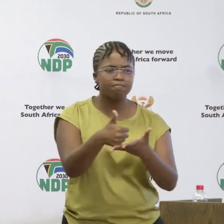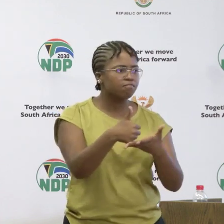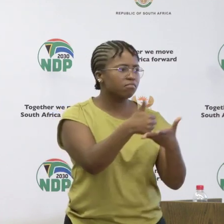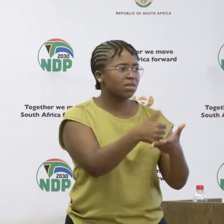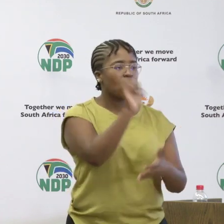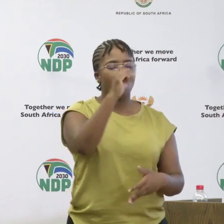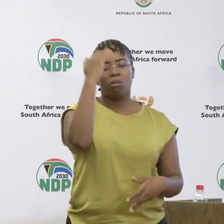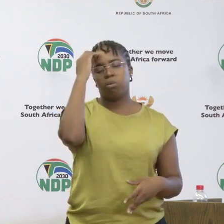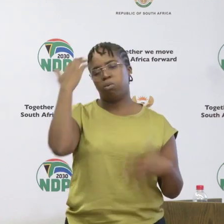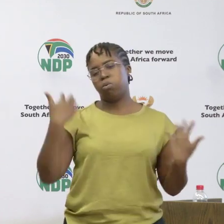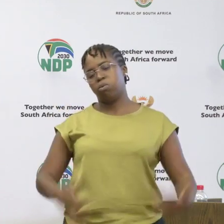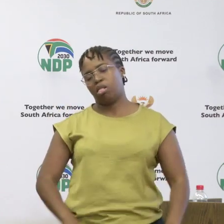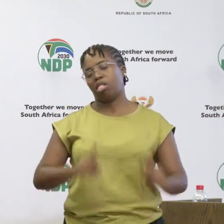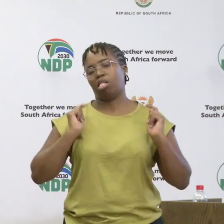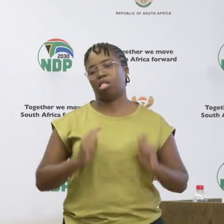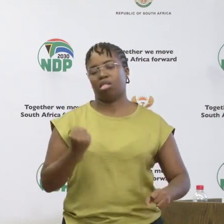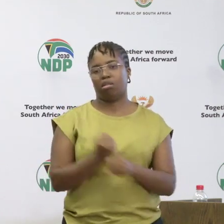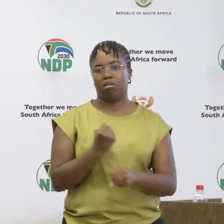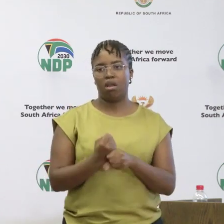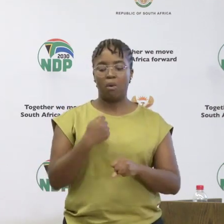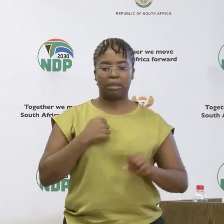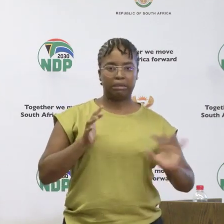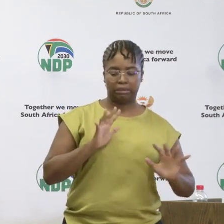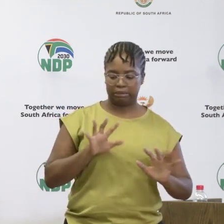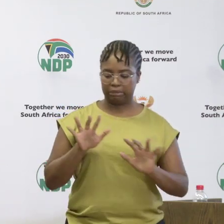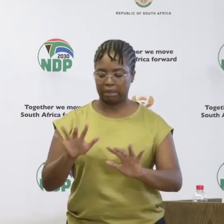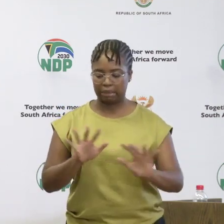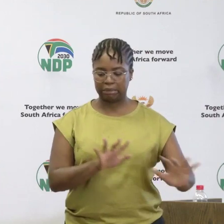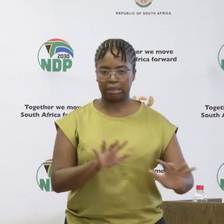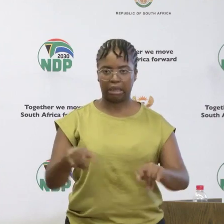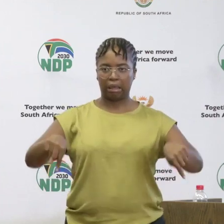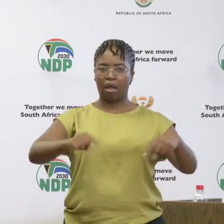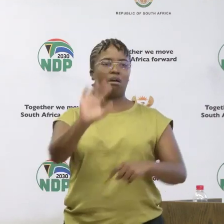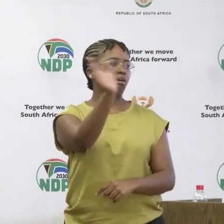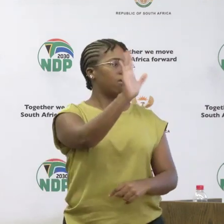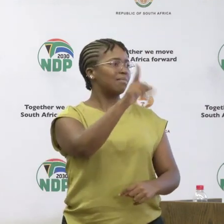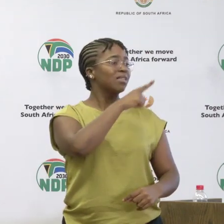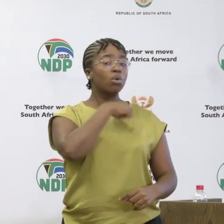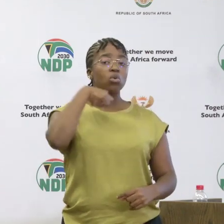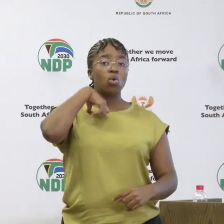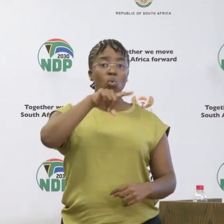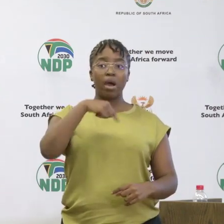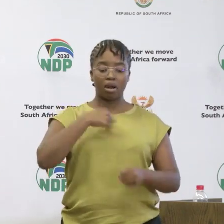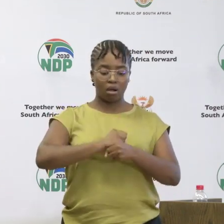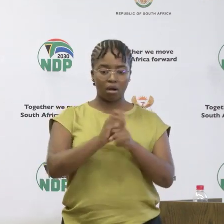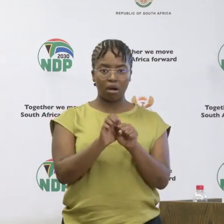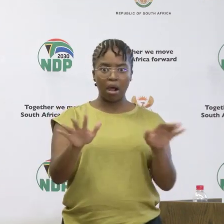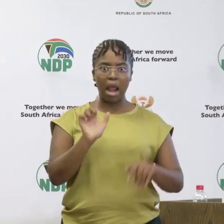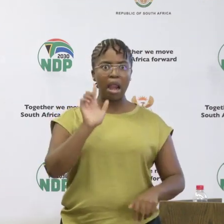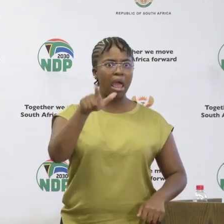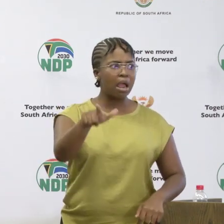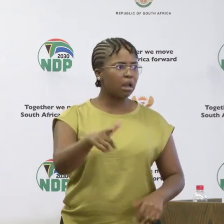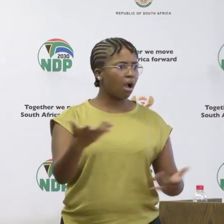very taxing for them because everyone is afraid now. What we don't want is post-corona for us to be